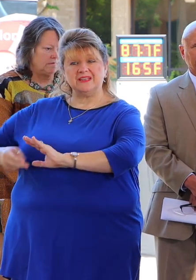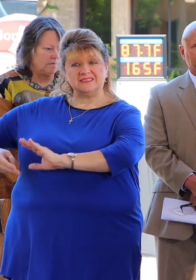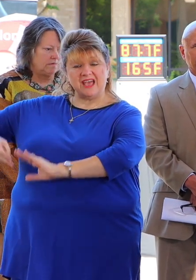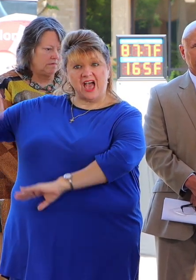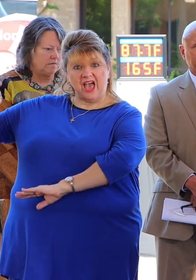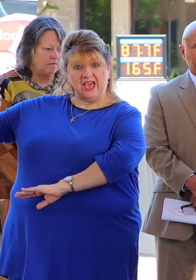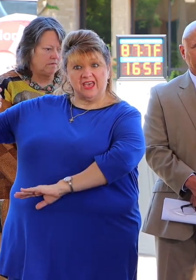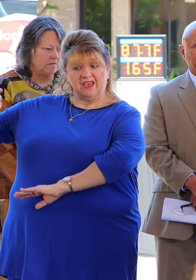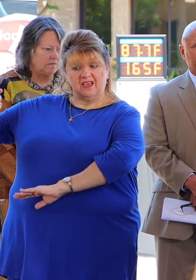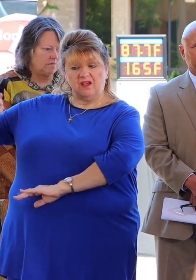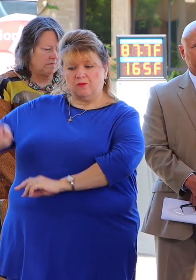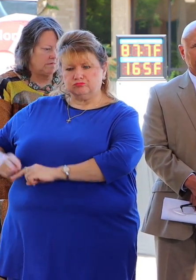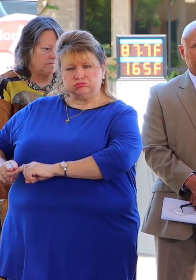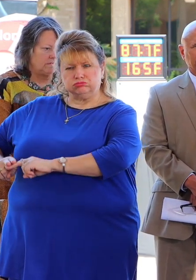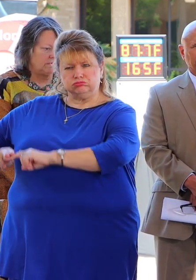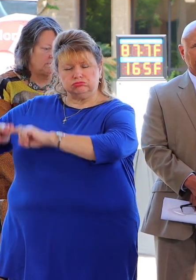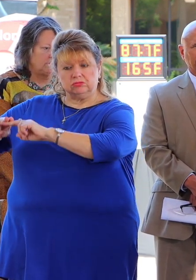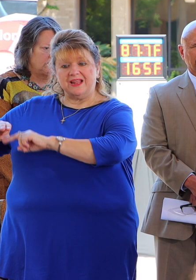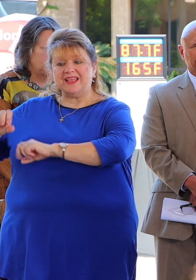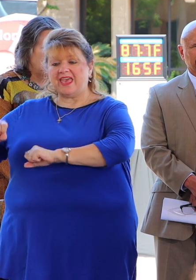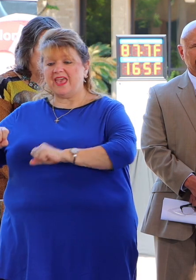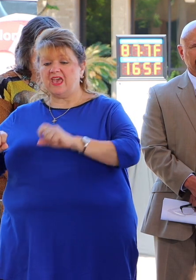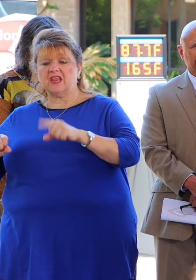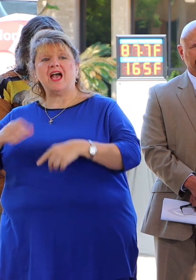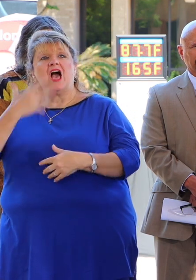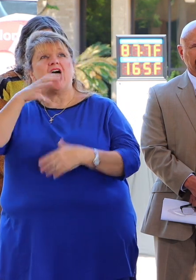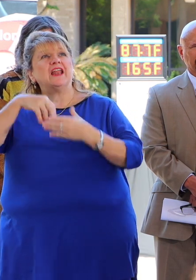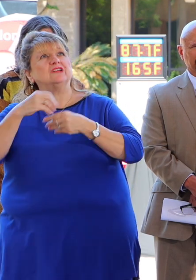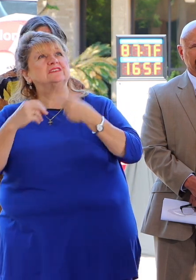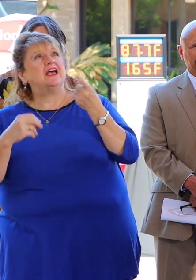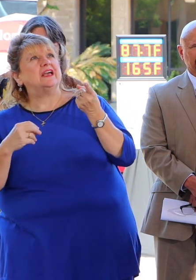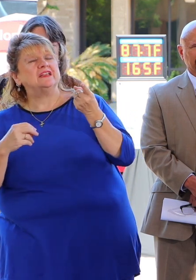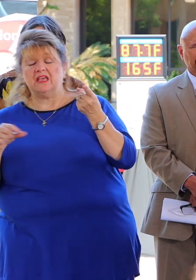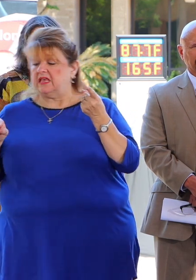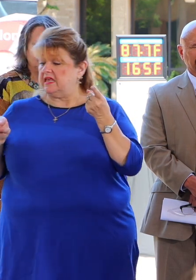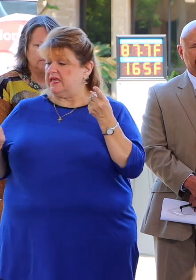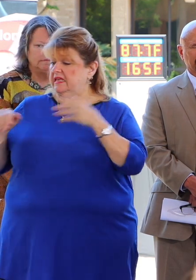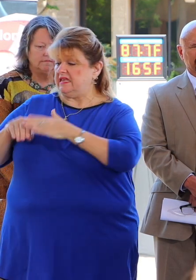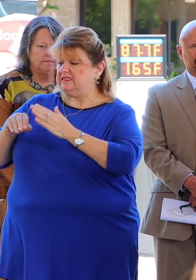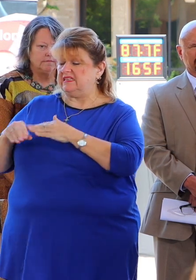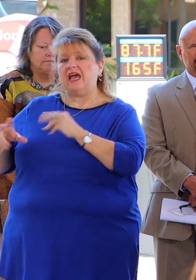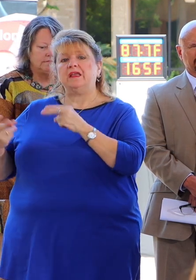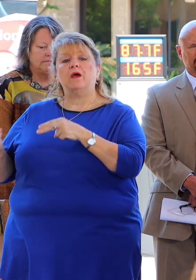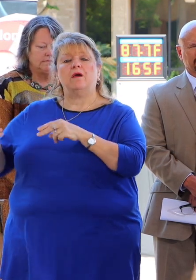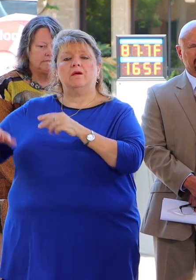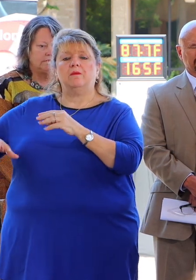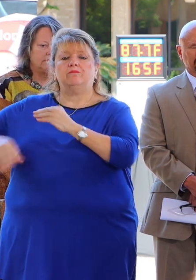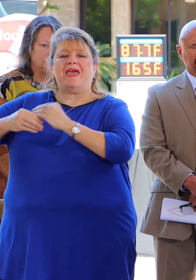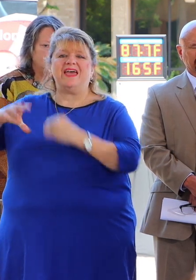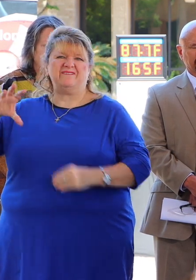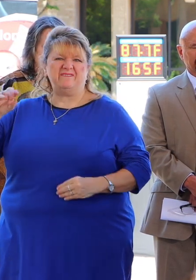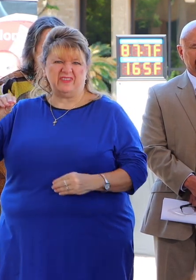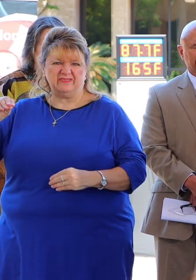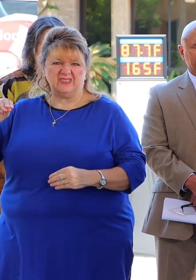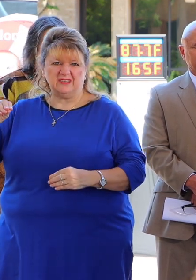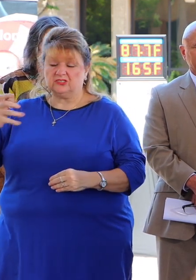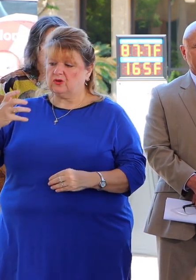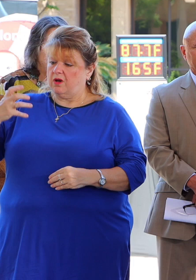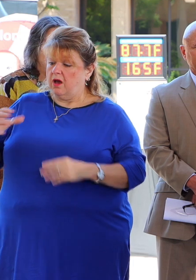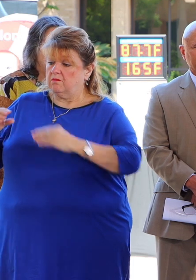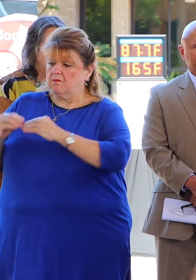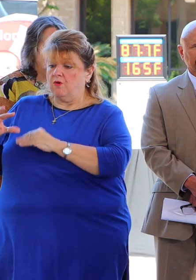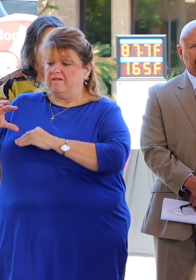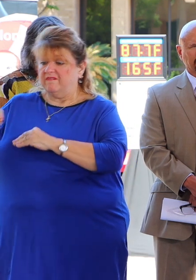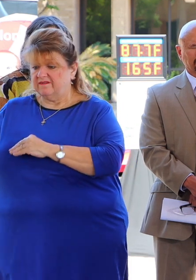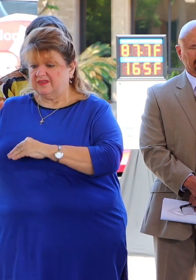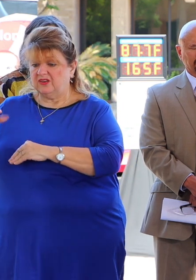than outside and may exceed 150 degrees. And whereas we